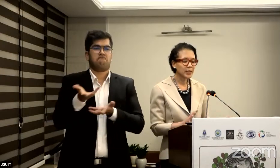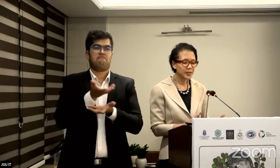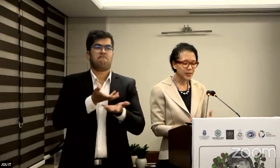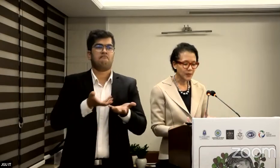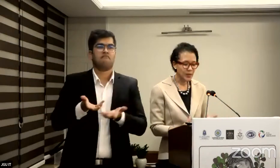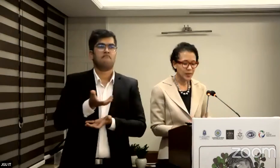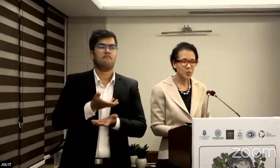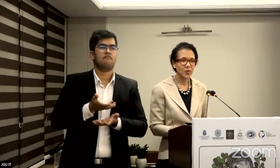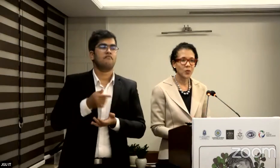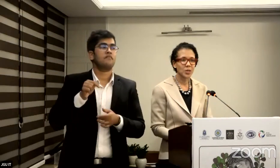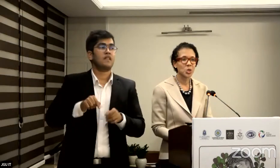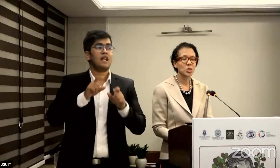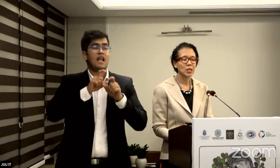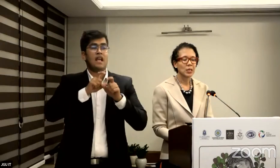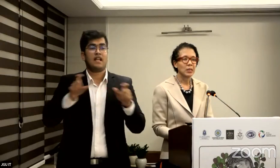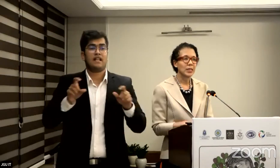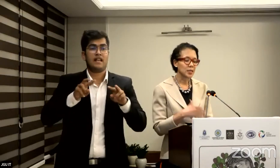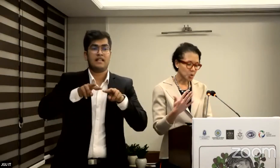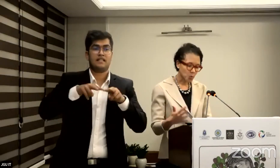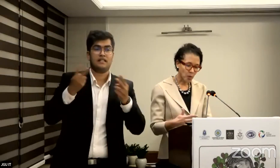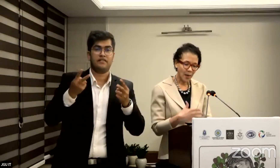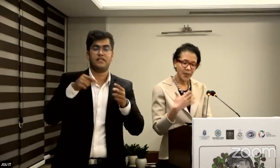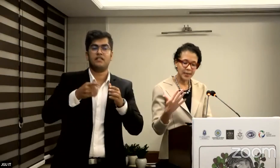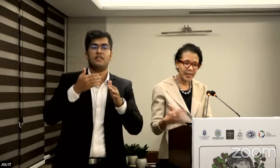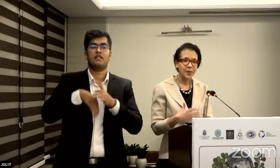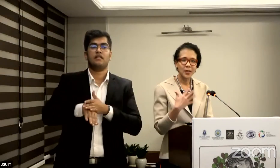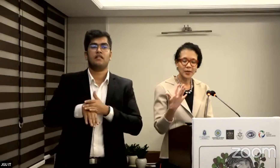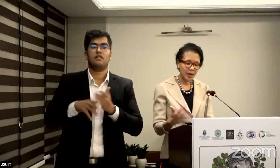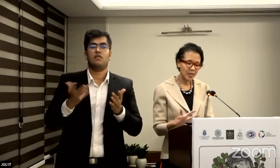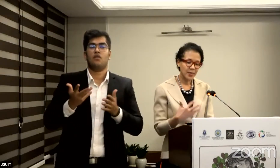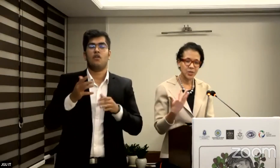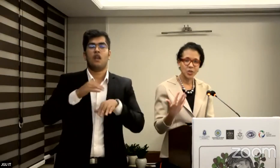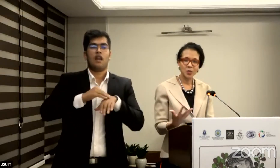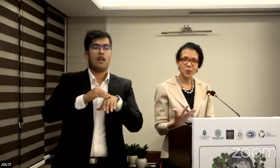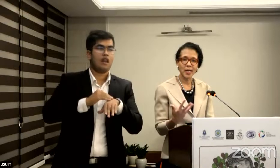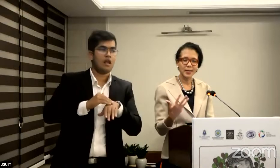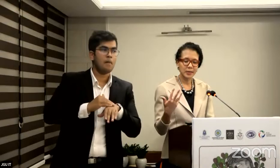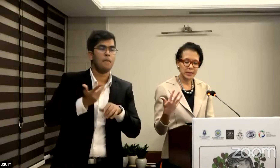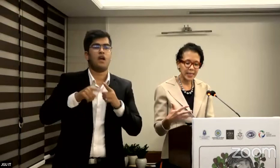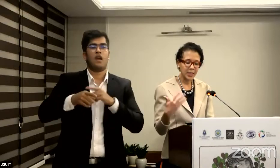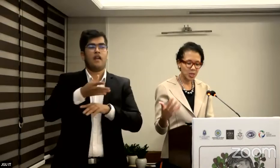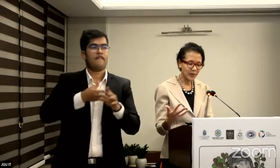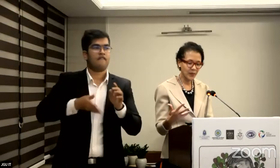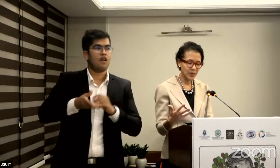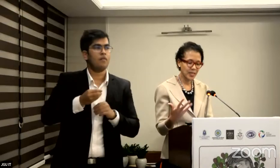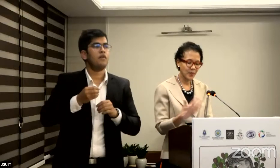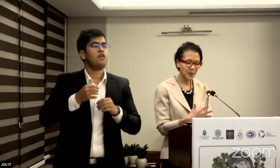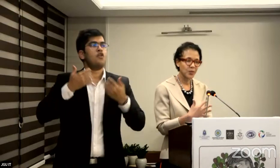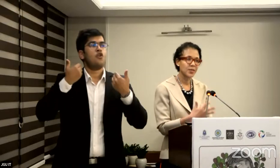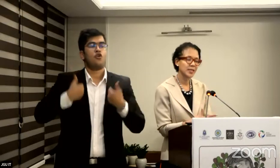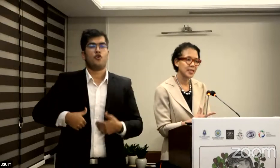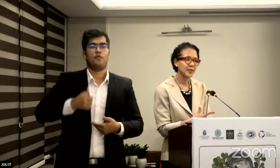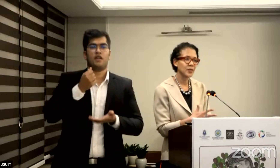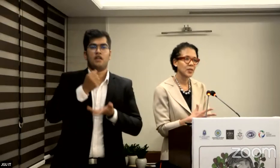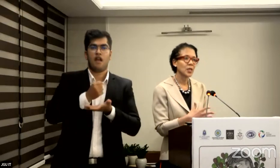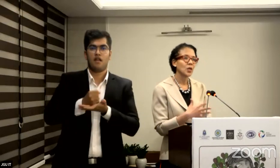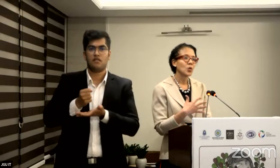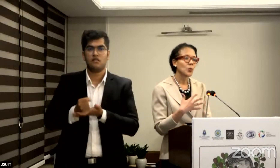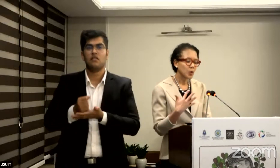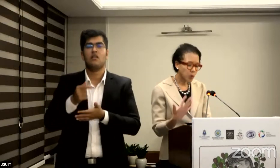The clear differences with which intellectual property, labor, environment, and human rights linkage efforts have been